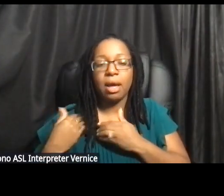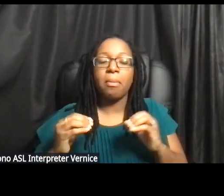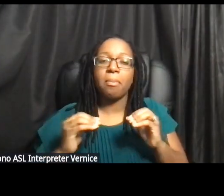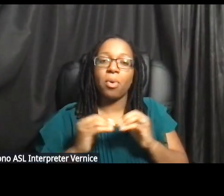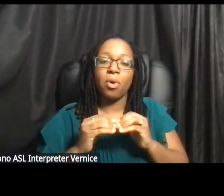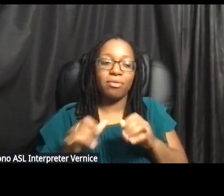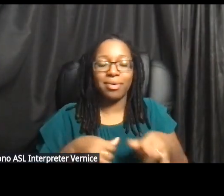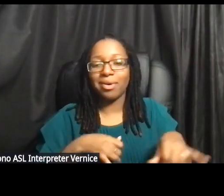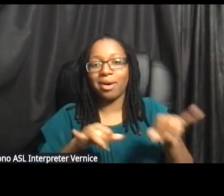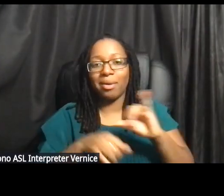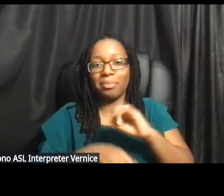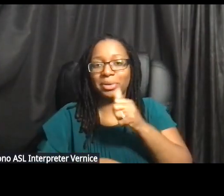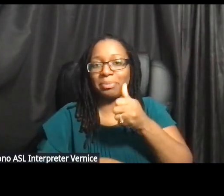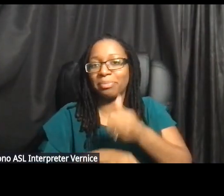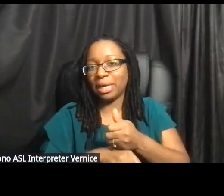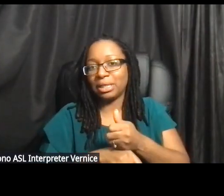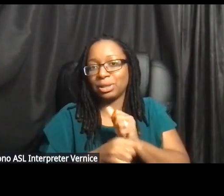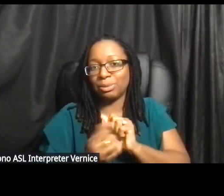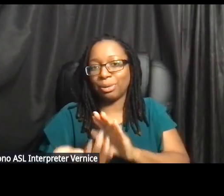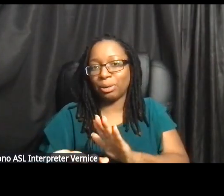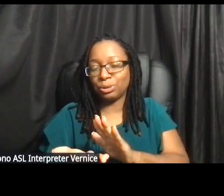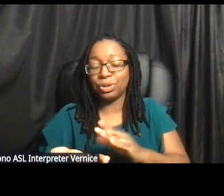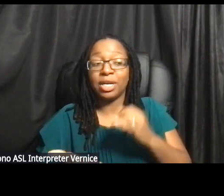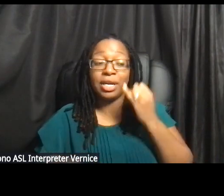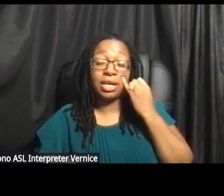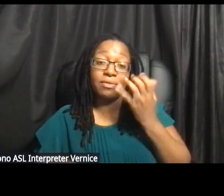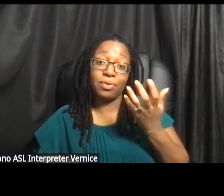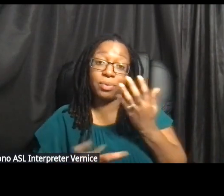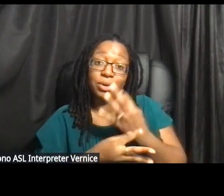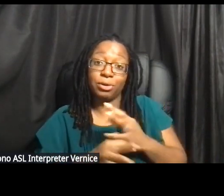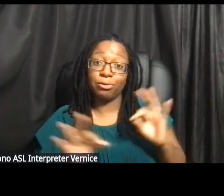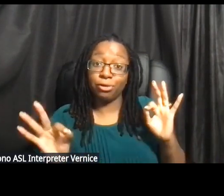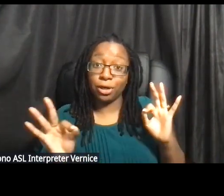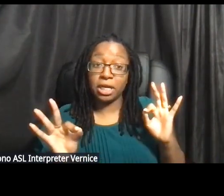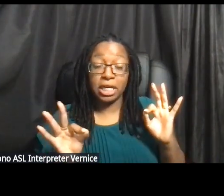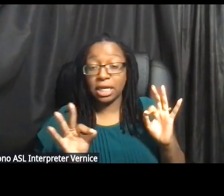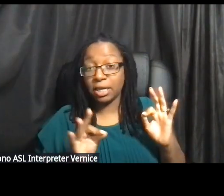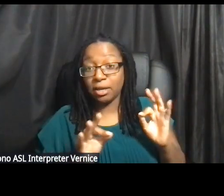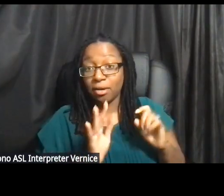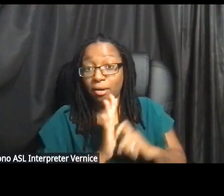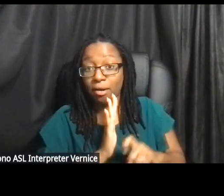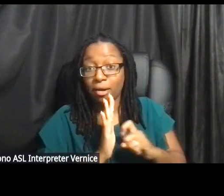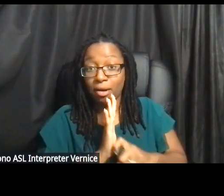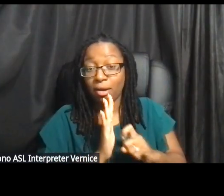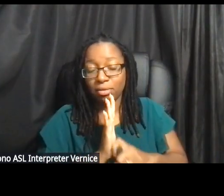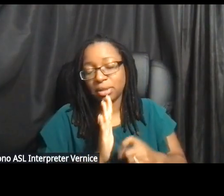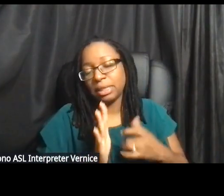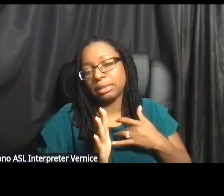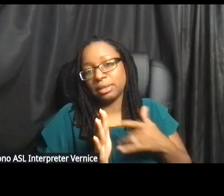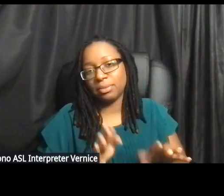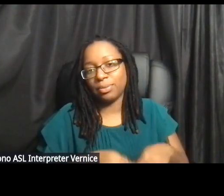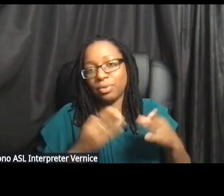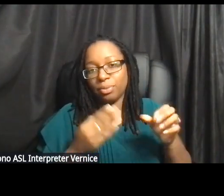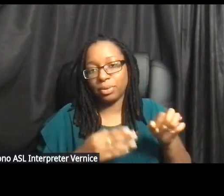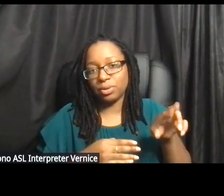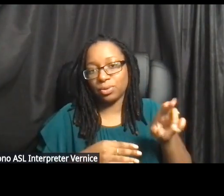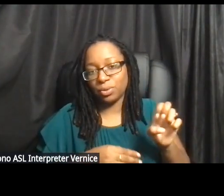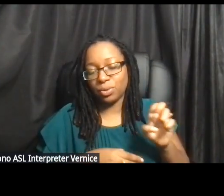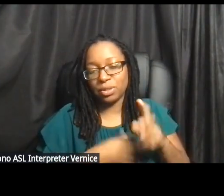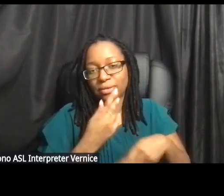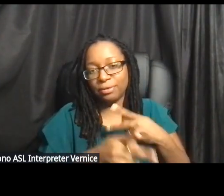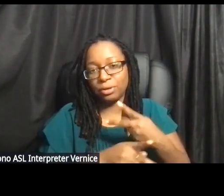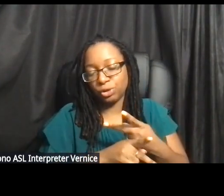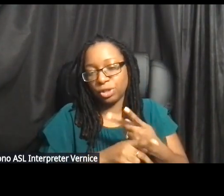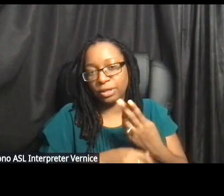were. Plus, if you're looking for the free version of something, there's generally going to be an open source free version of something. Though, if